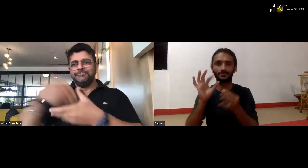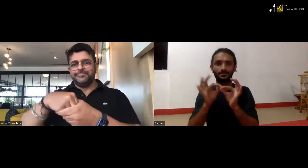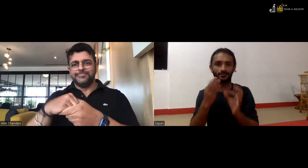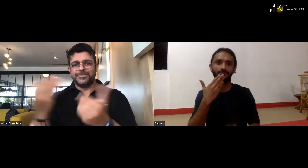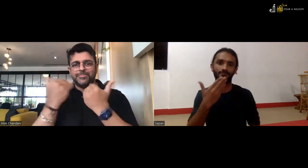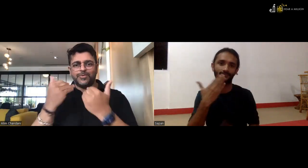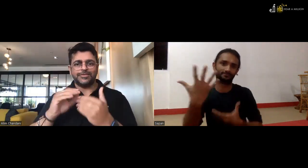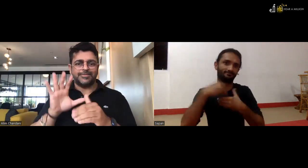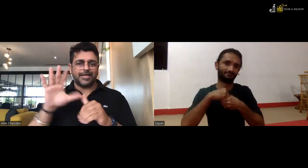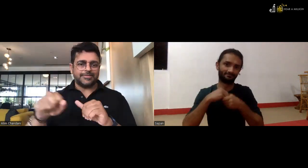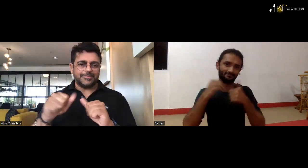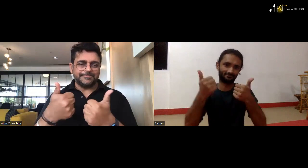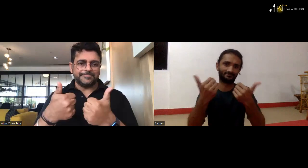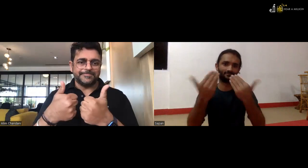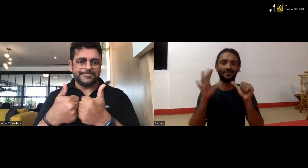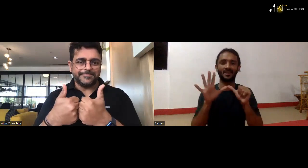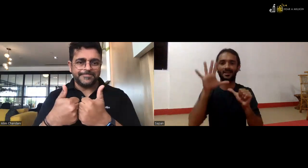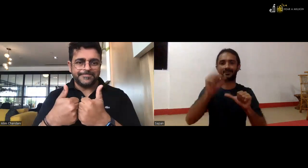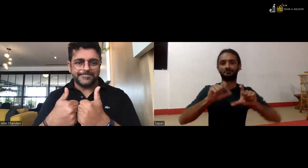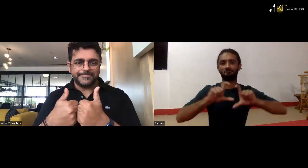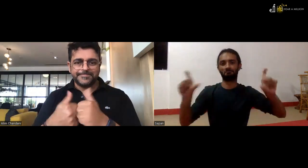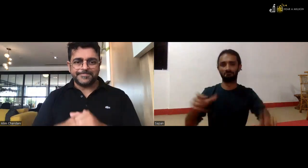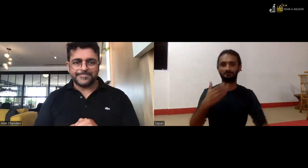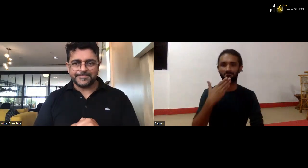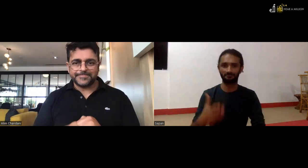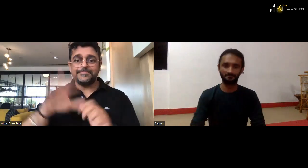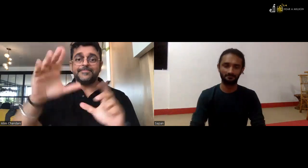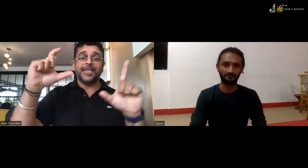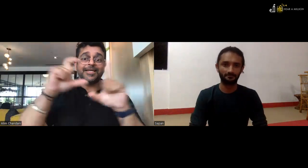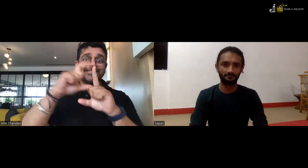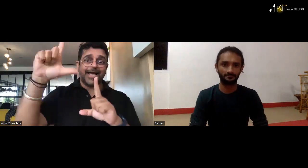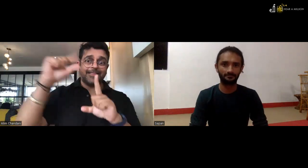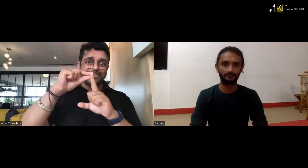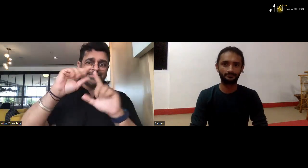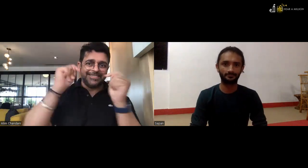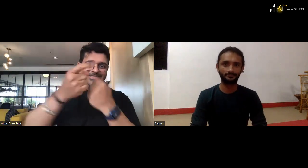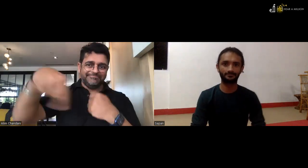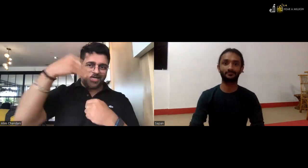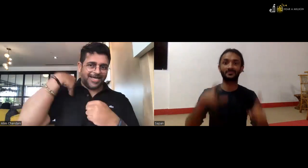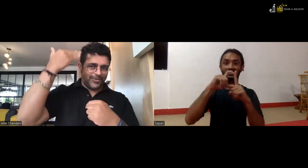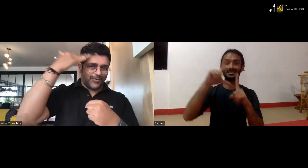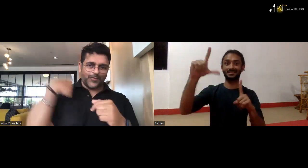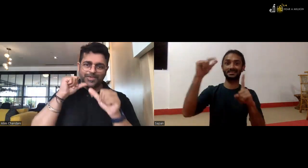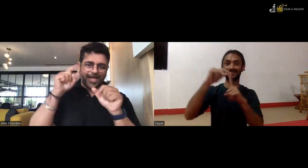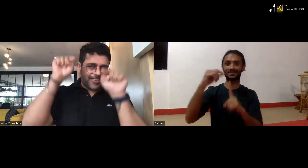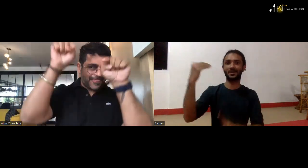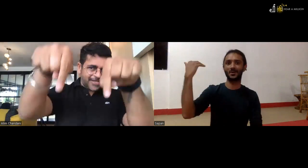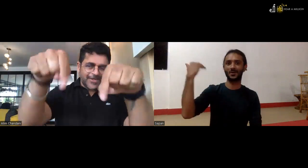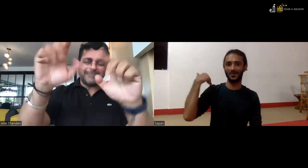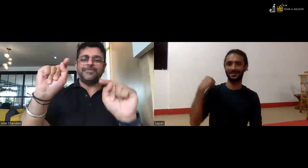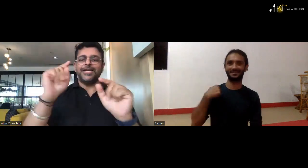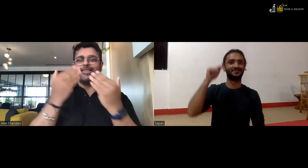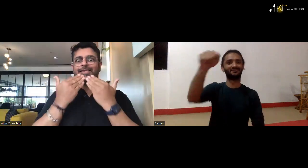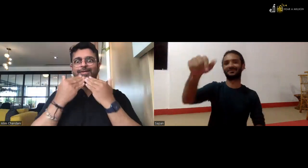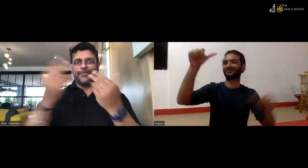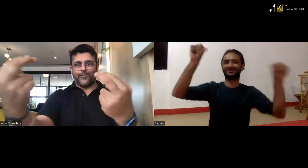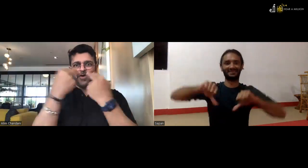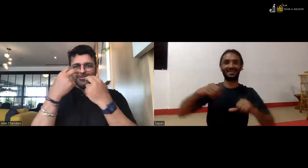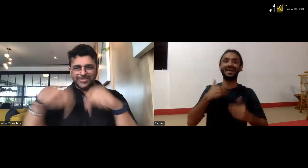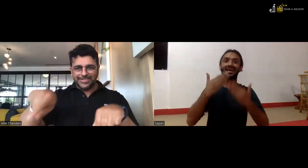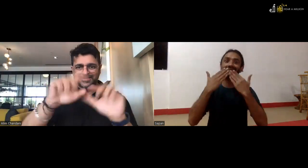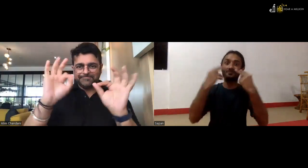so Damni, she's a lawyer, deaf lawyer. So she's ready and she's still advocating. You can connect with her and you can support